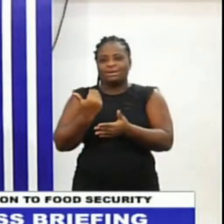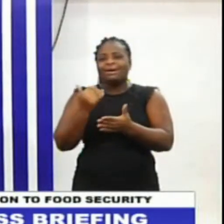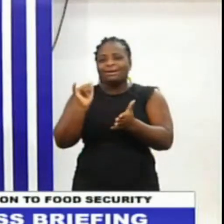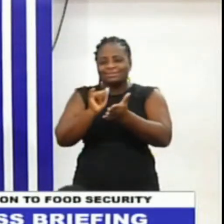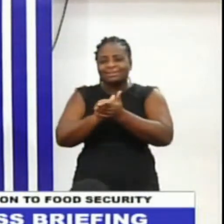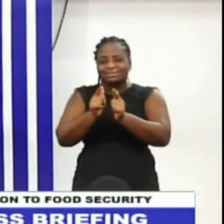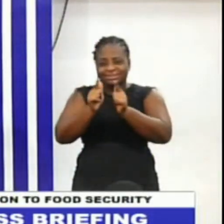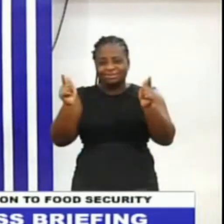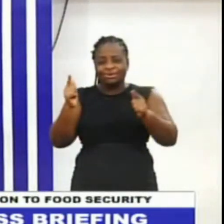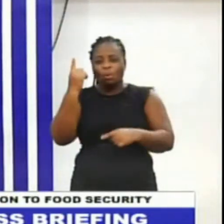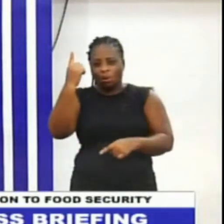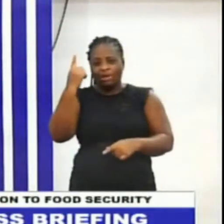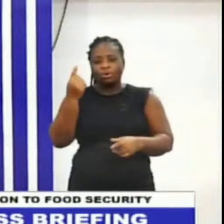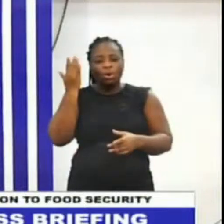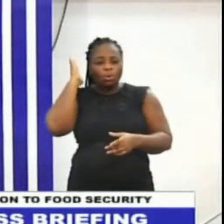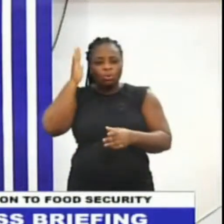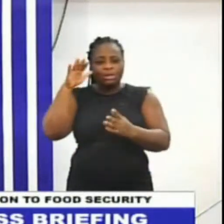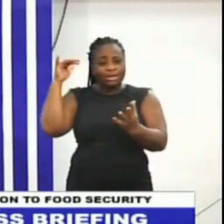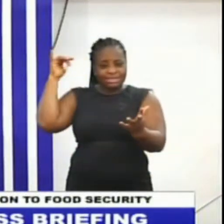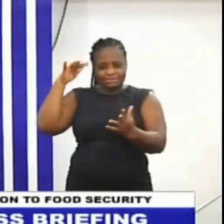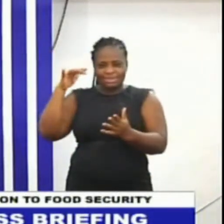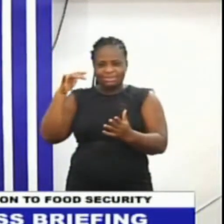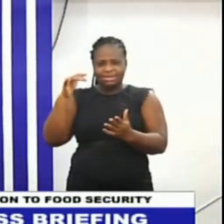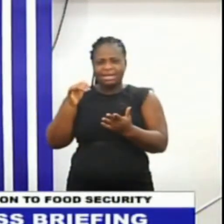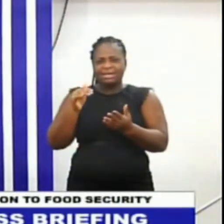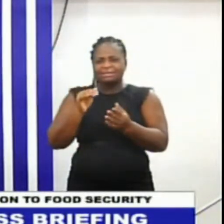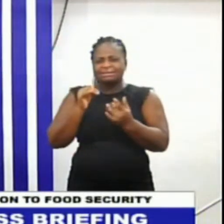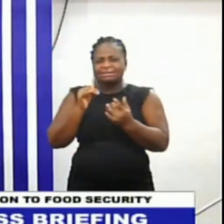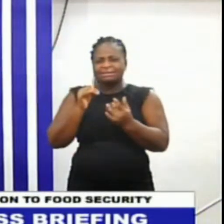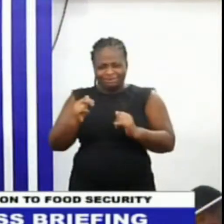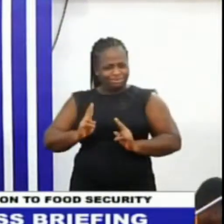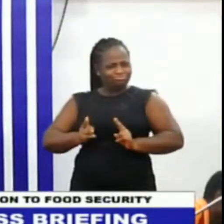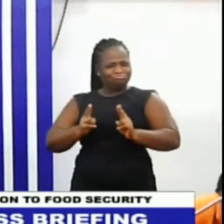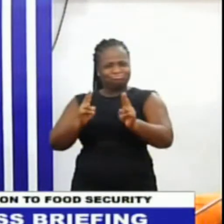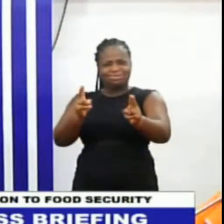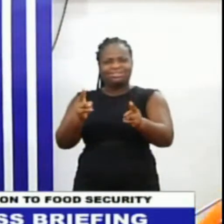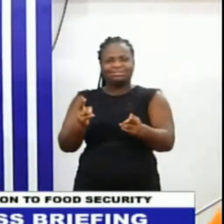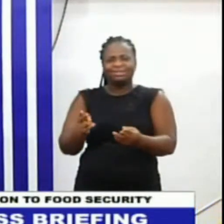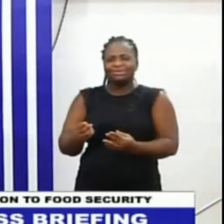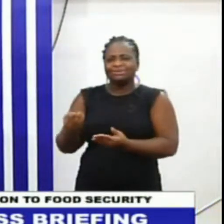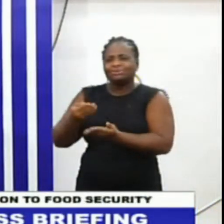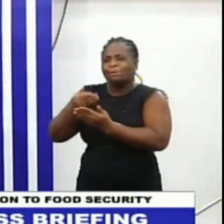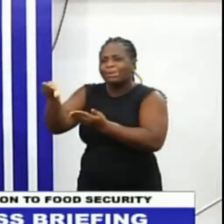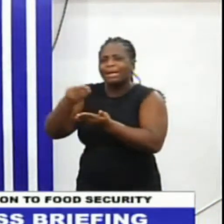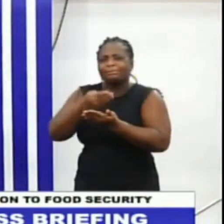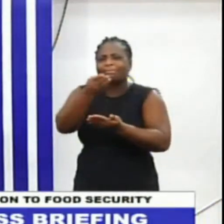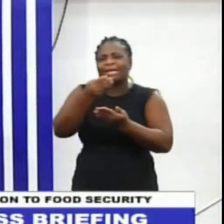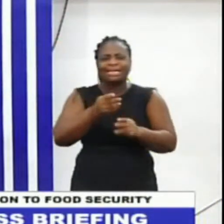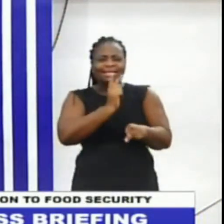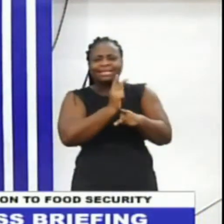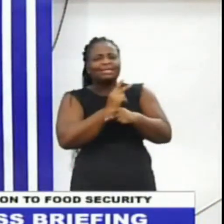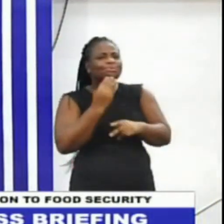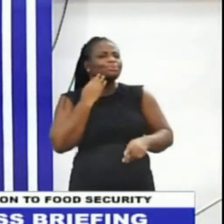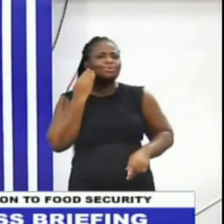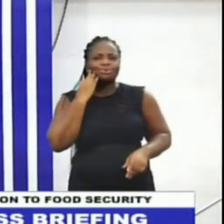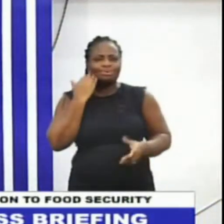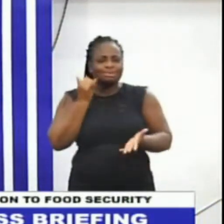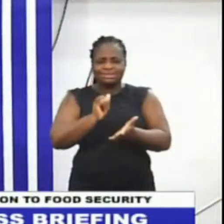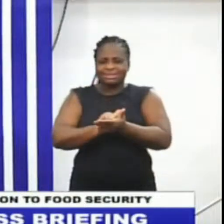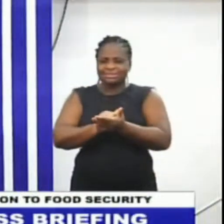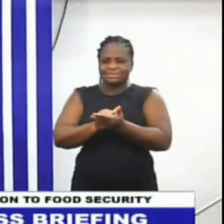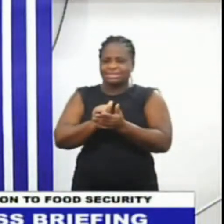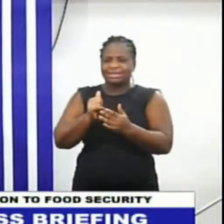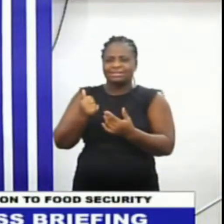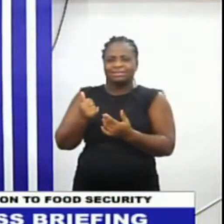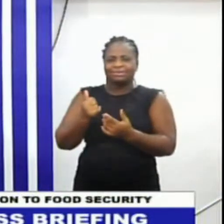would expect. But on top of that is this mad rush to stock up, which has actually accentuated the